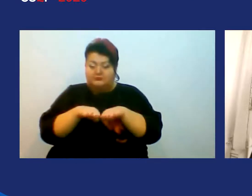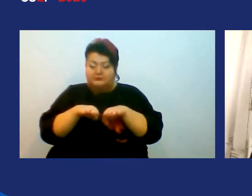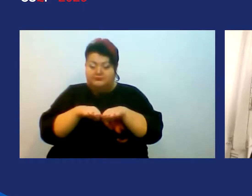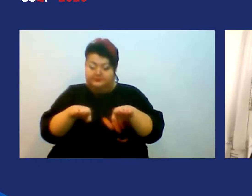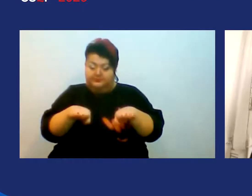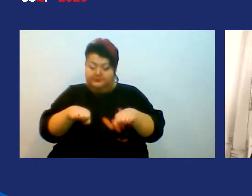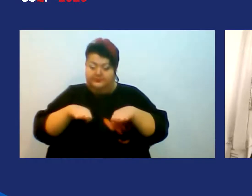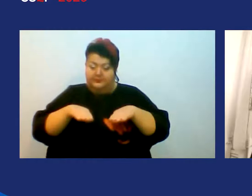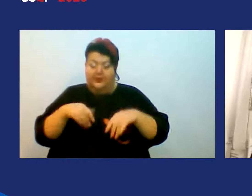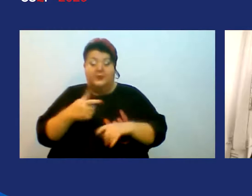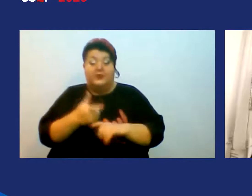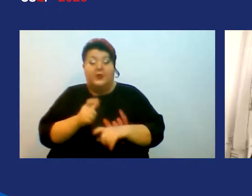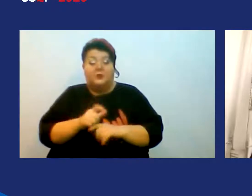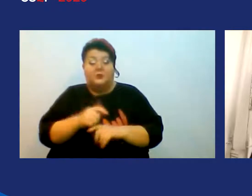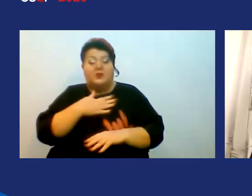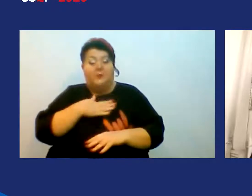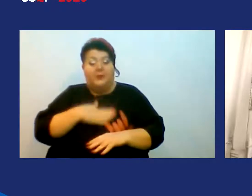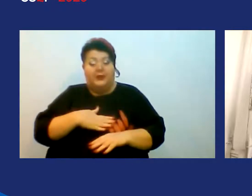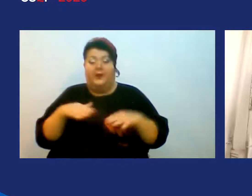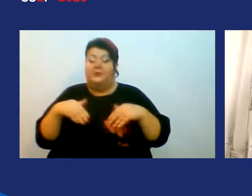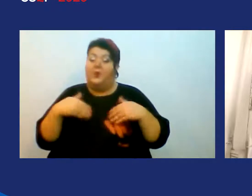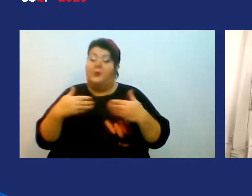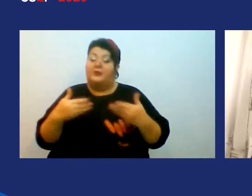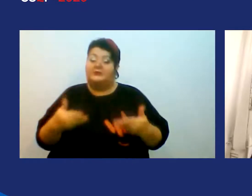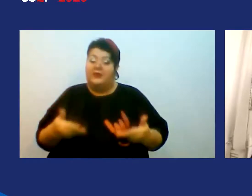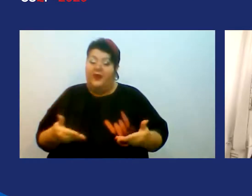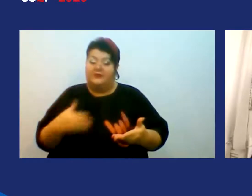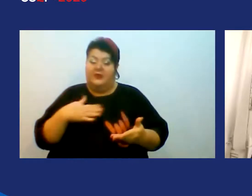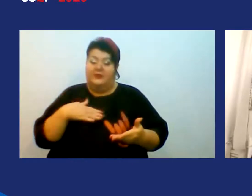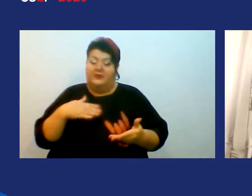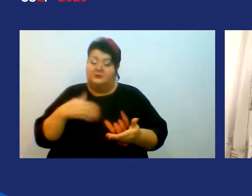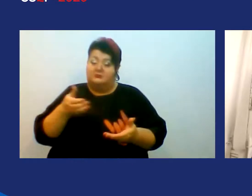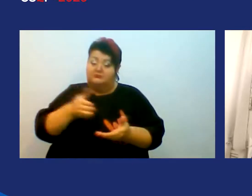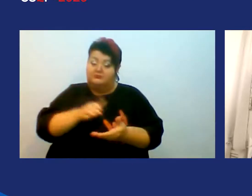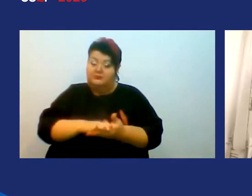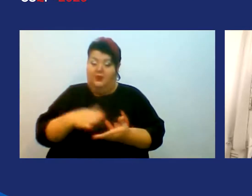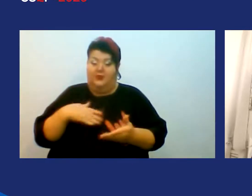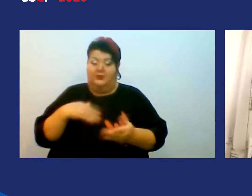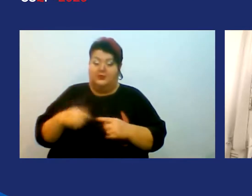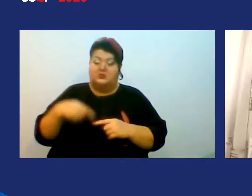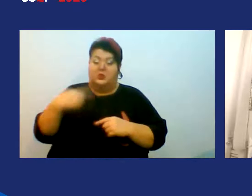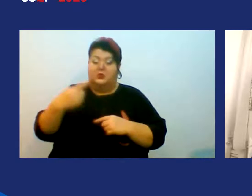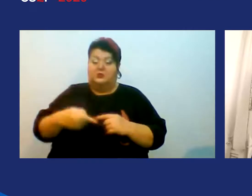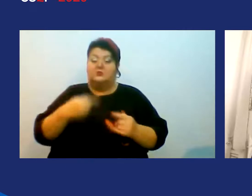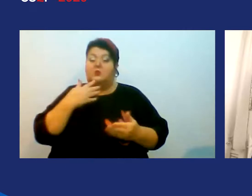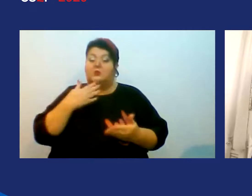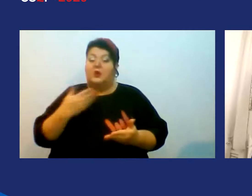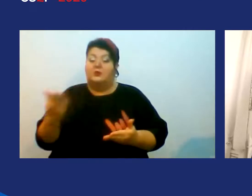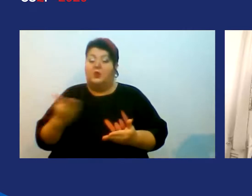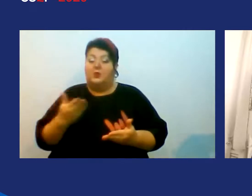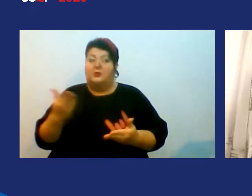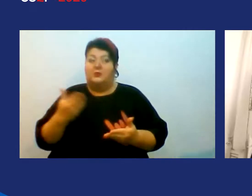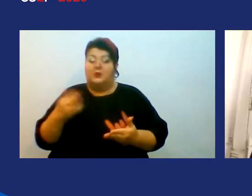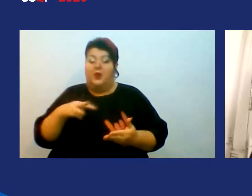speaker on the next session, which is Mindy Walker, who has a long history of democracy support around